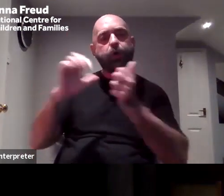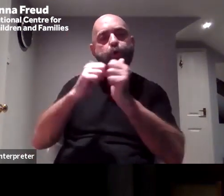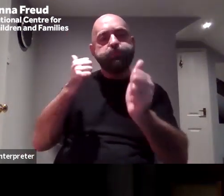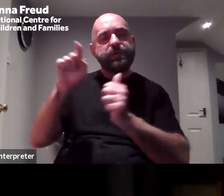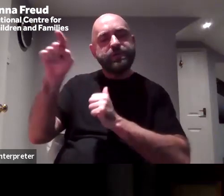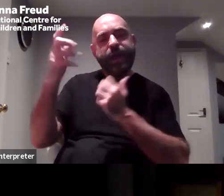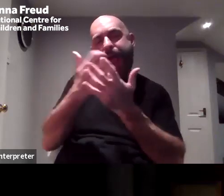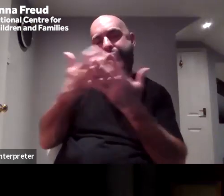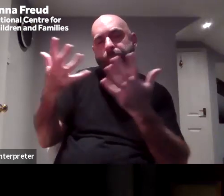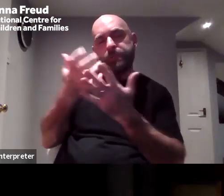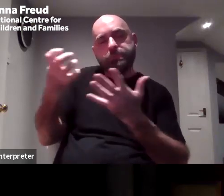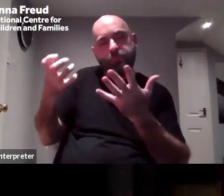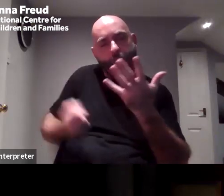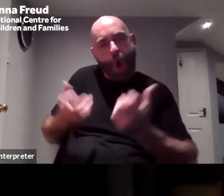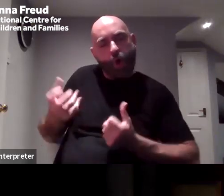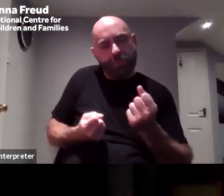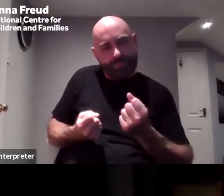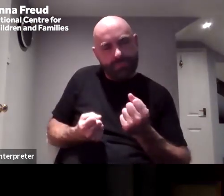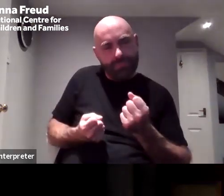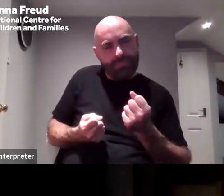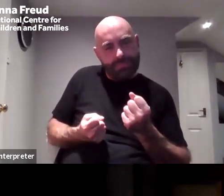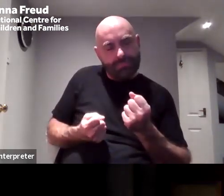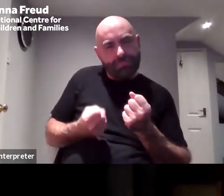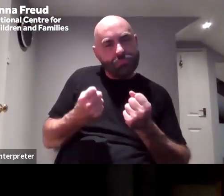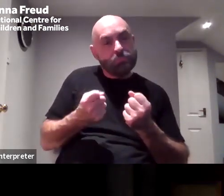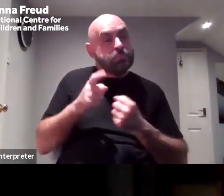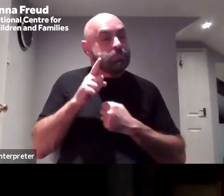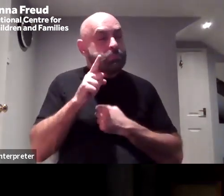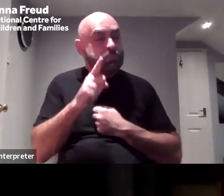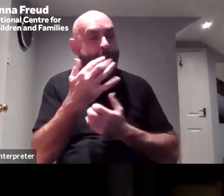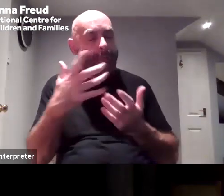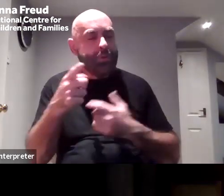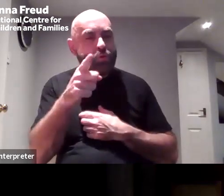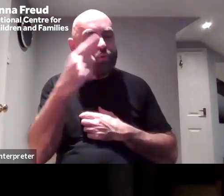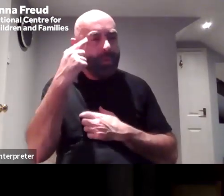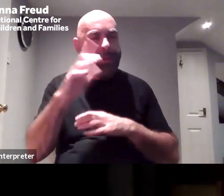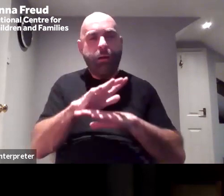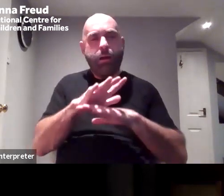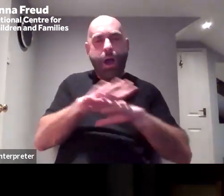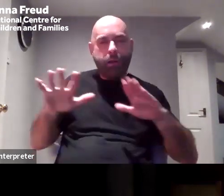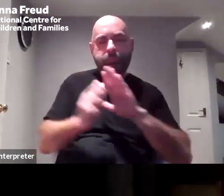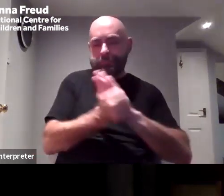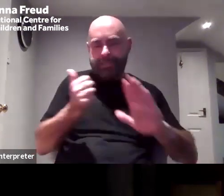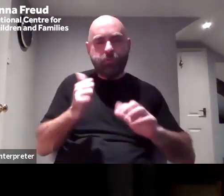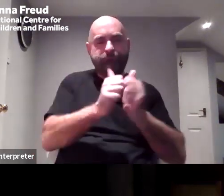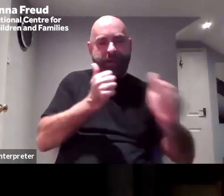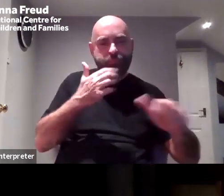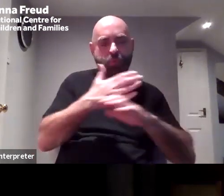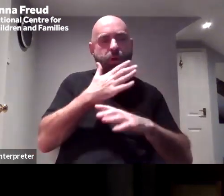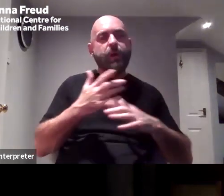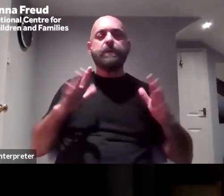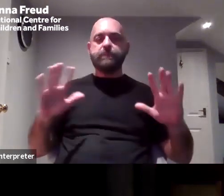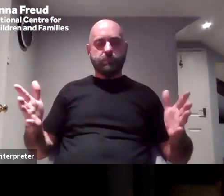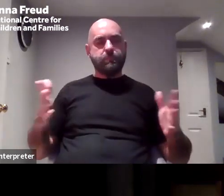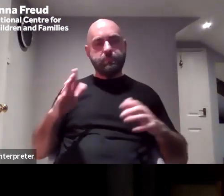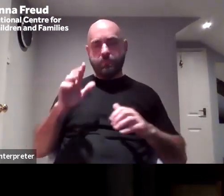corporation earns, and how much do you think an unskilled factory worker earns? And the